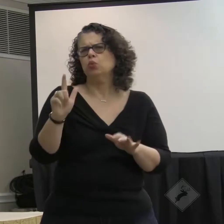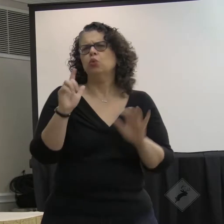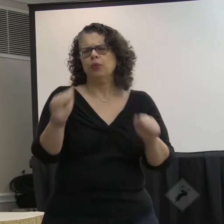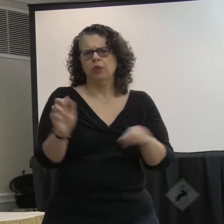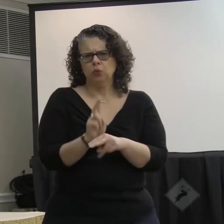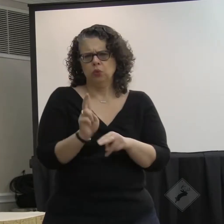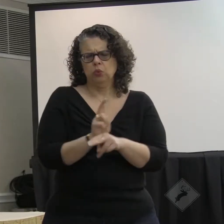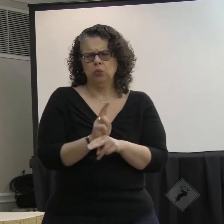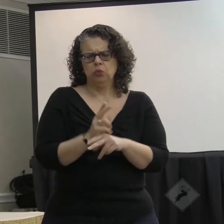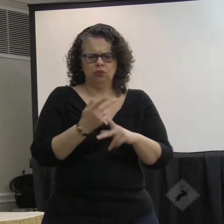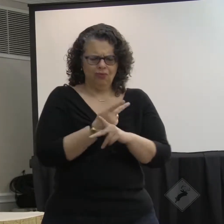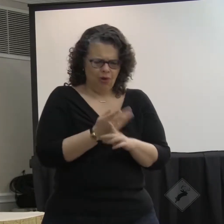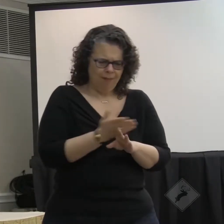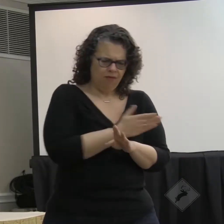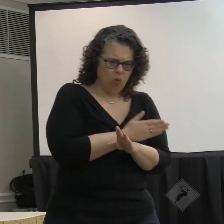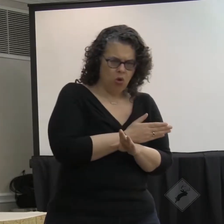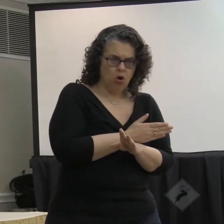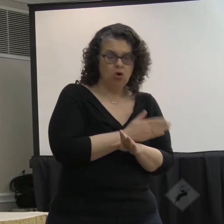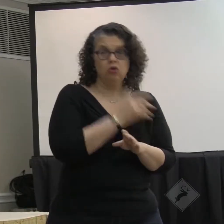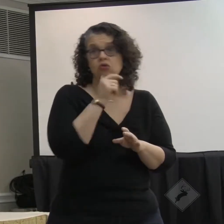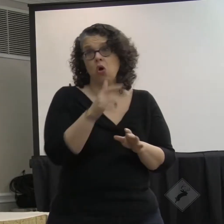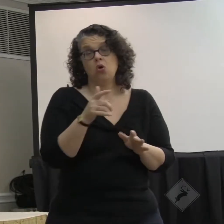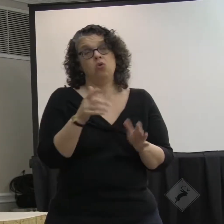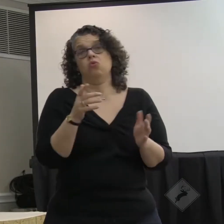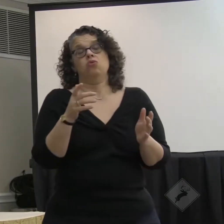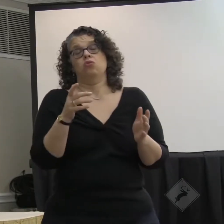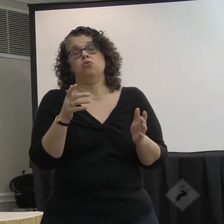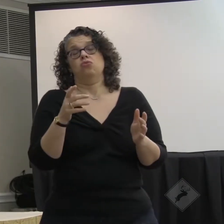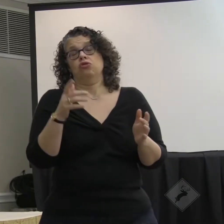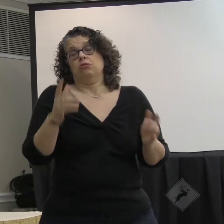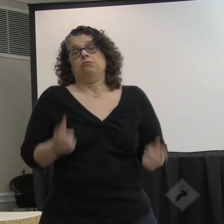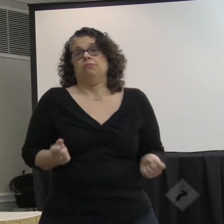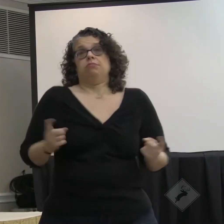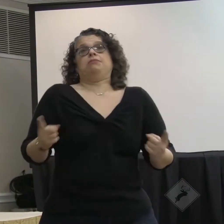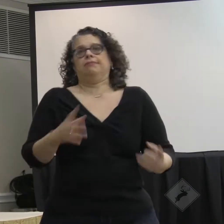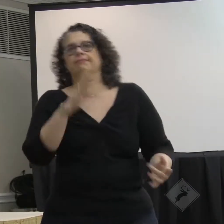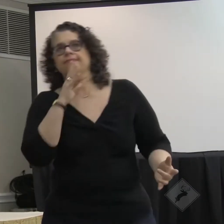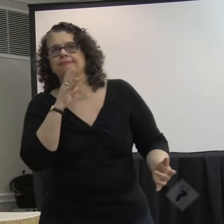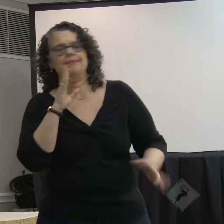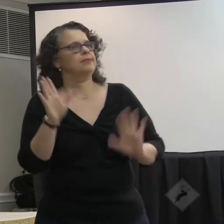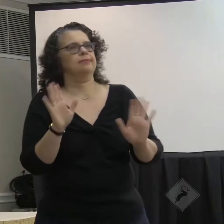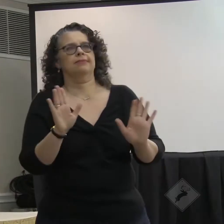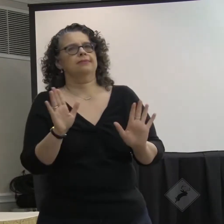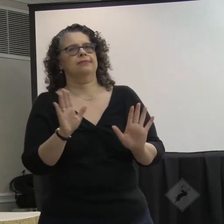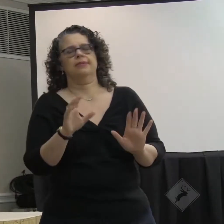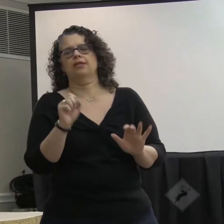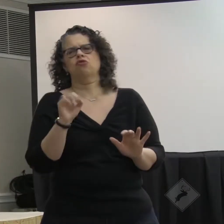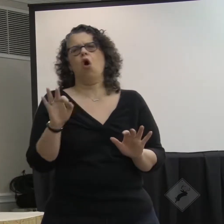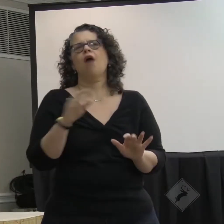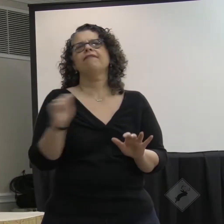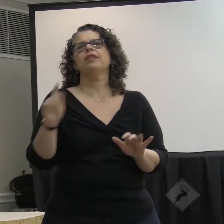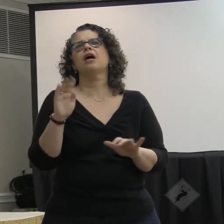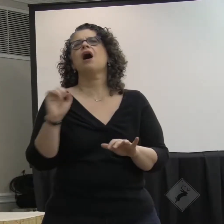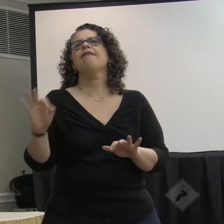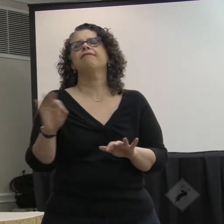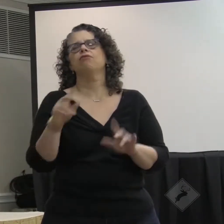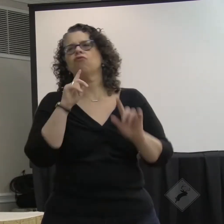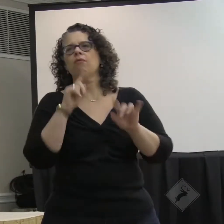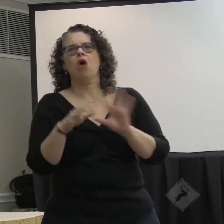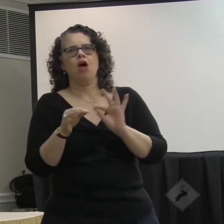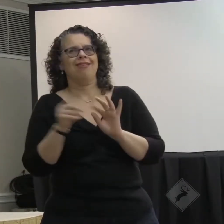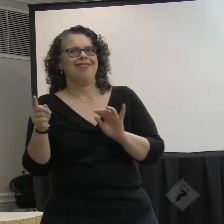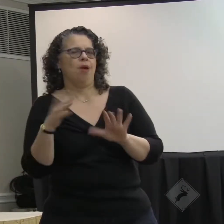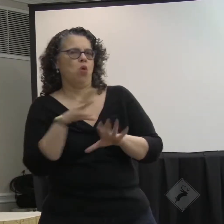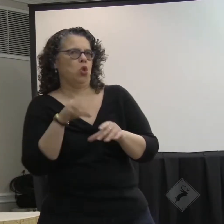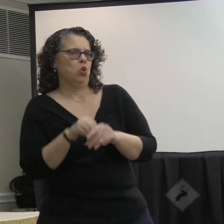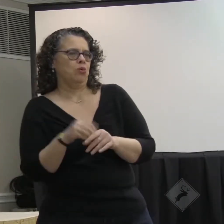use. You work it out beforehand. It's not something that you decide on the spur of the moment. That's an off-the-cuff remark that they will always include because